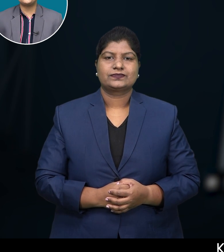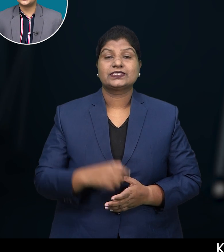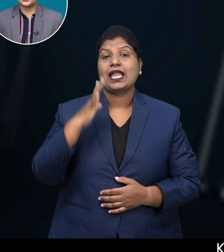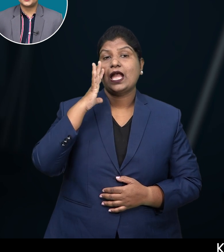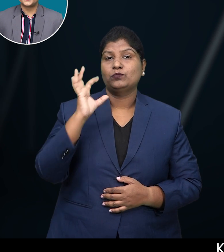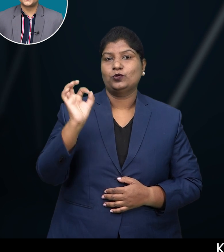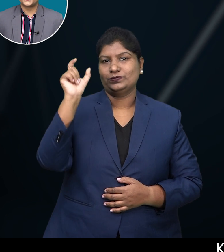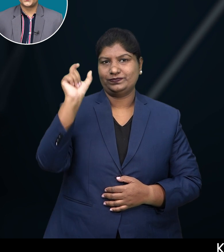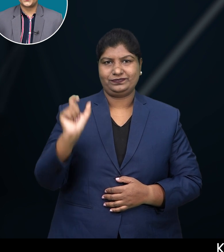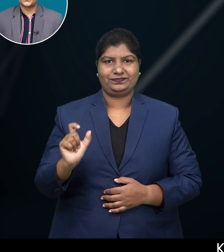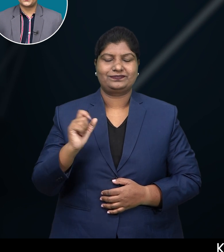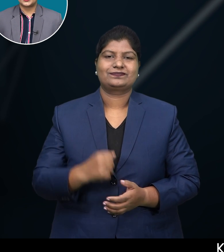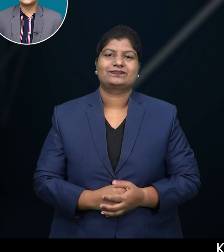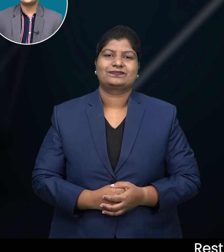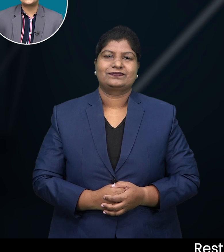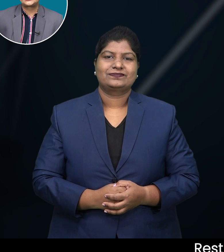Keywords.